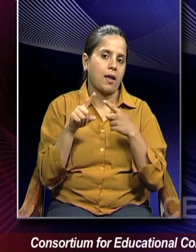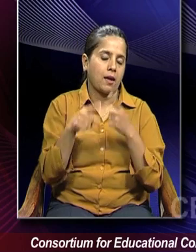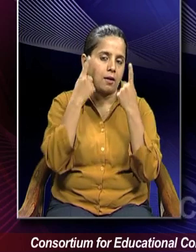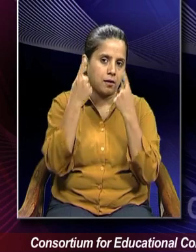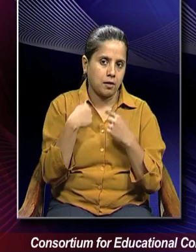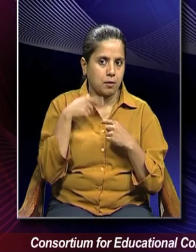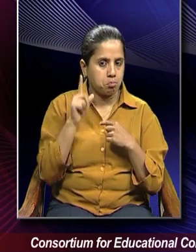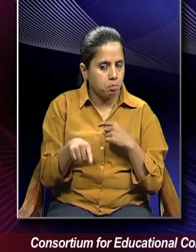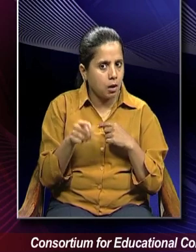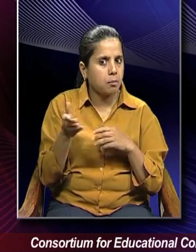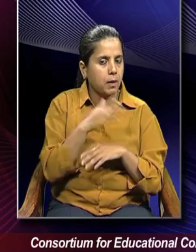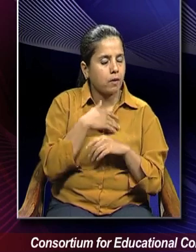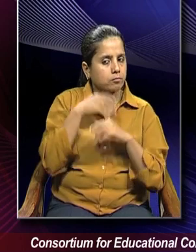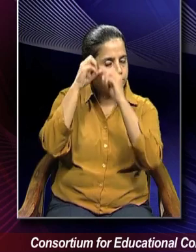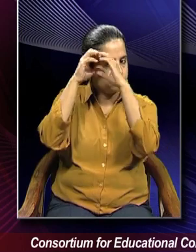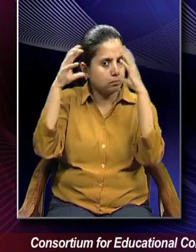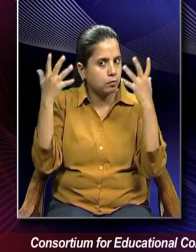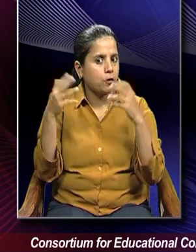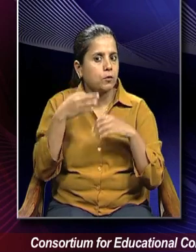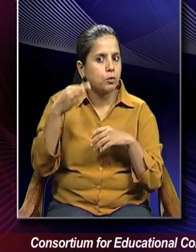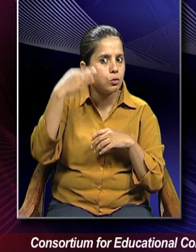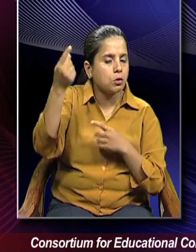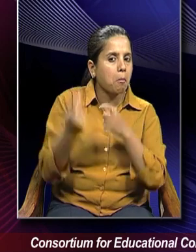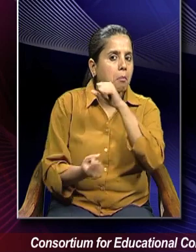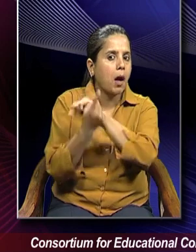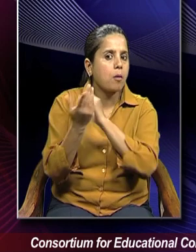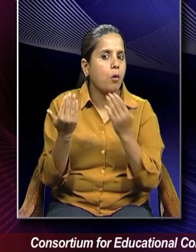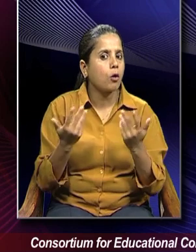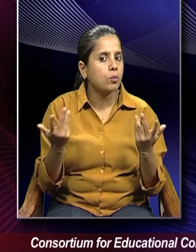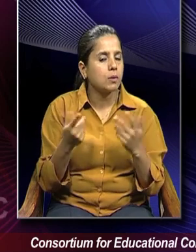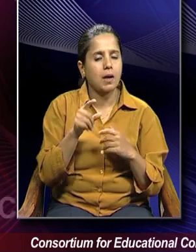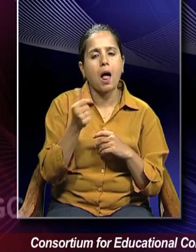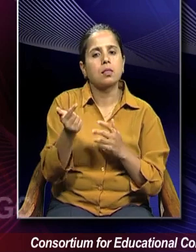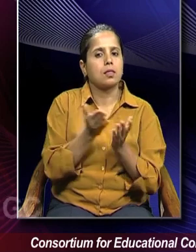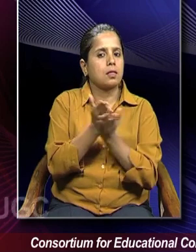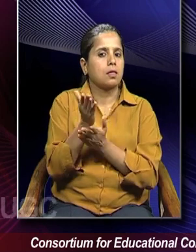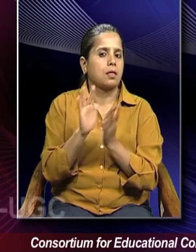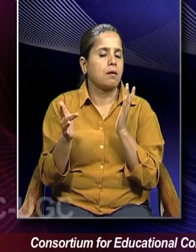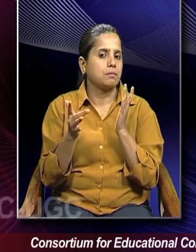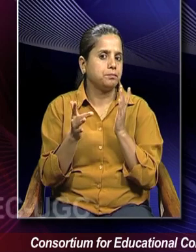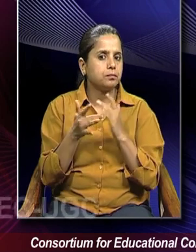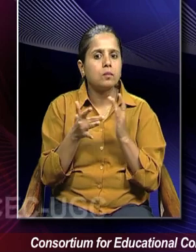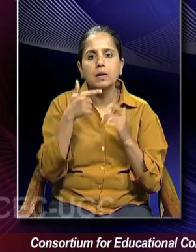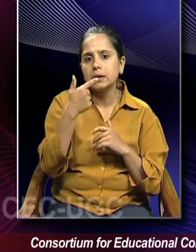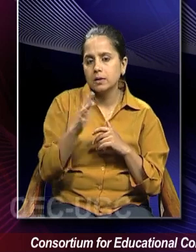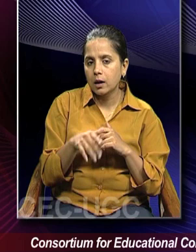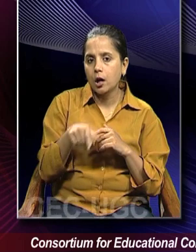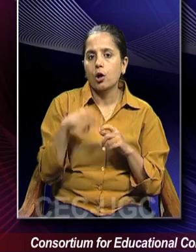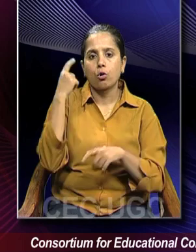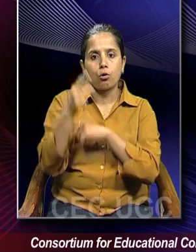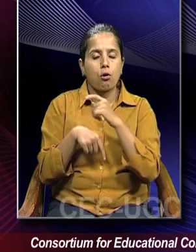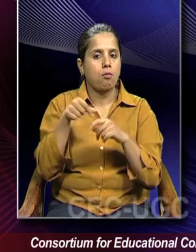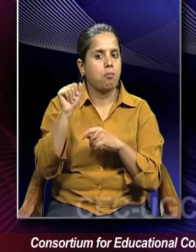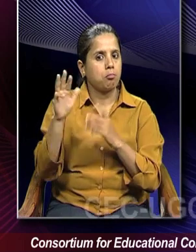to anticipate future trends and events, and this is another technique in the kitty of corporate manager,